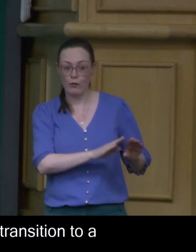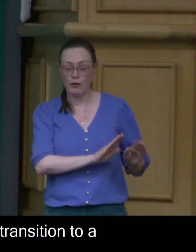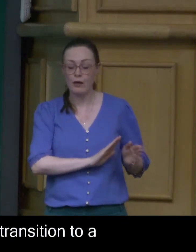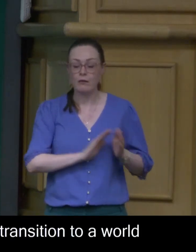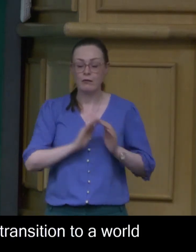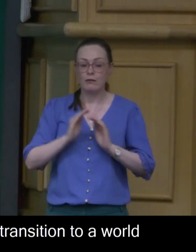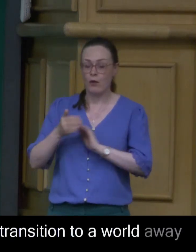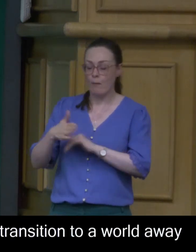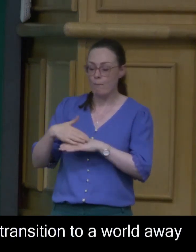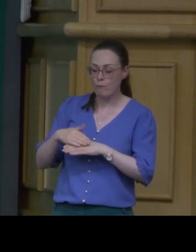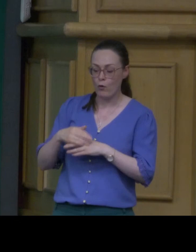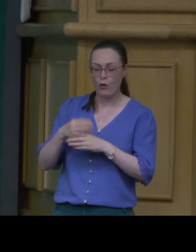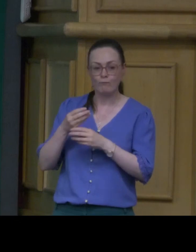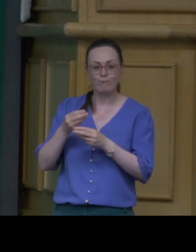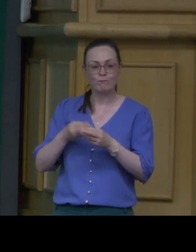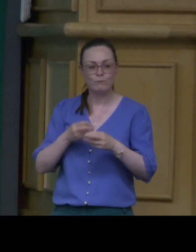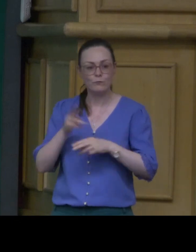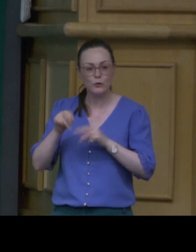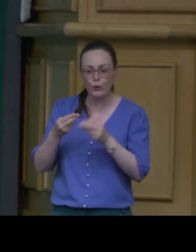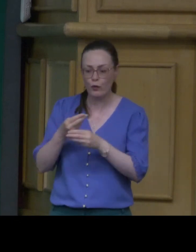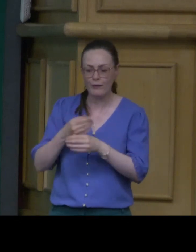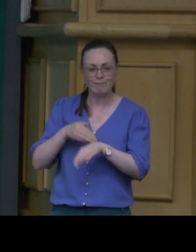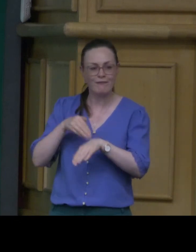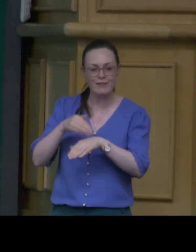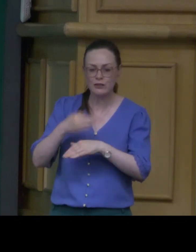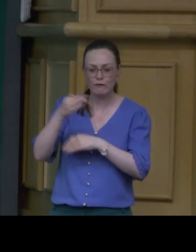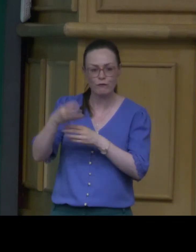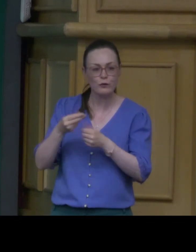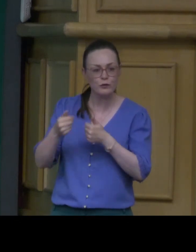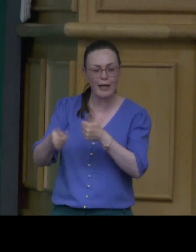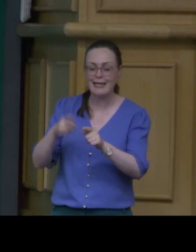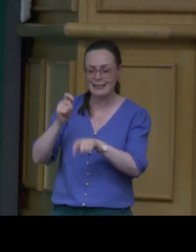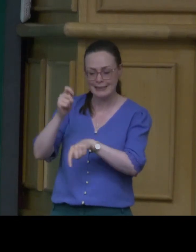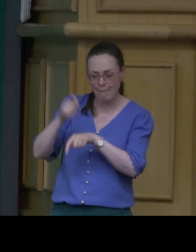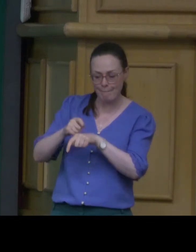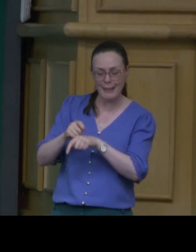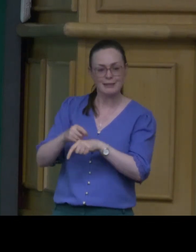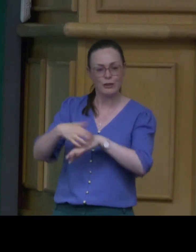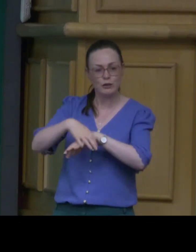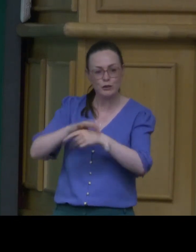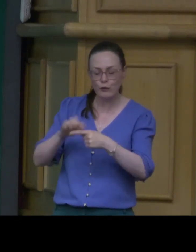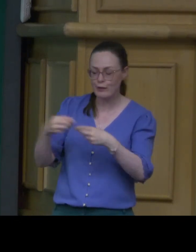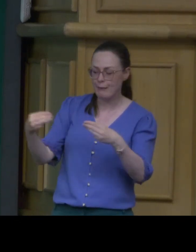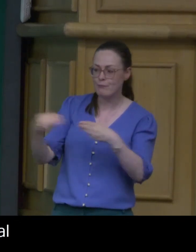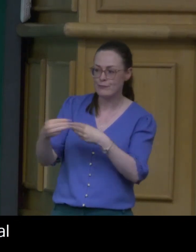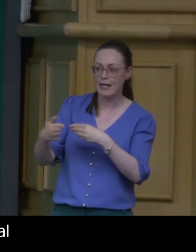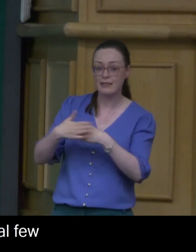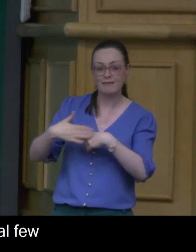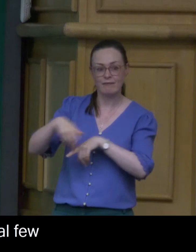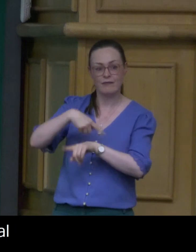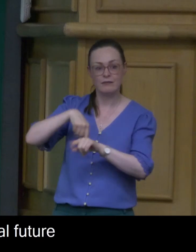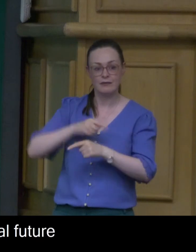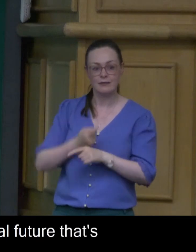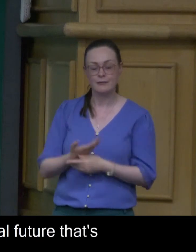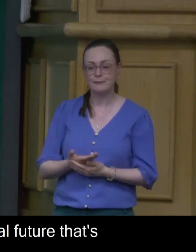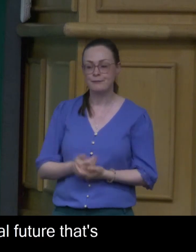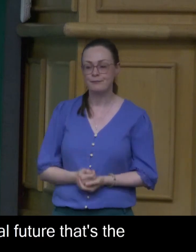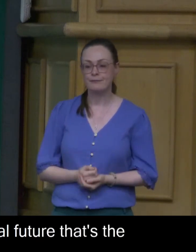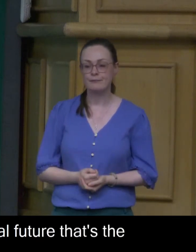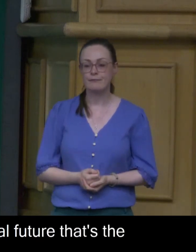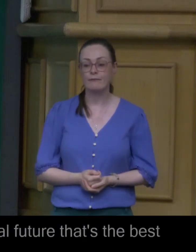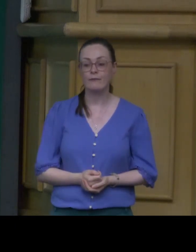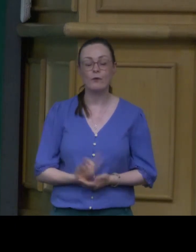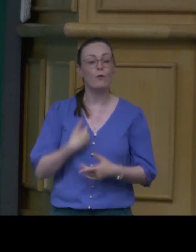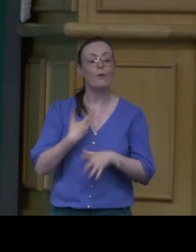renewable, efficient future, that is actually the best security protection of our time. We